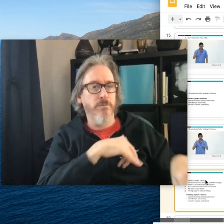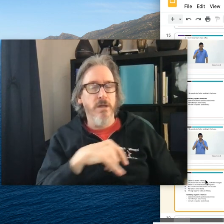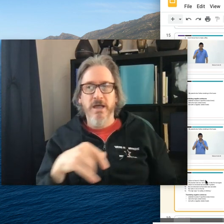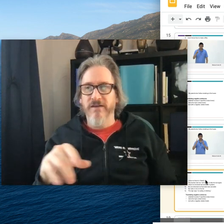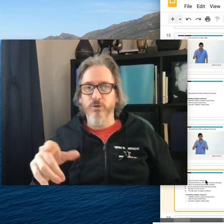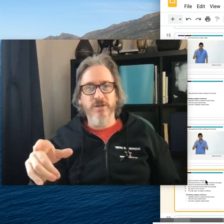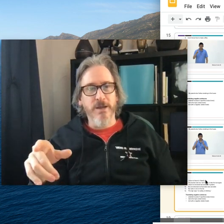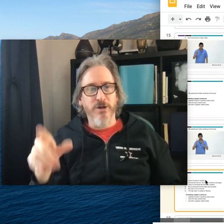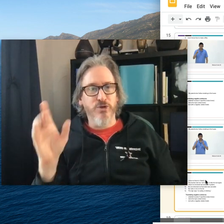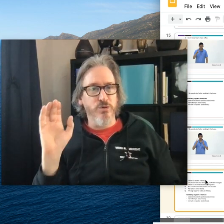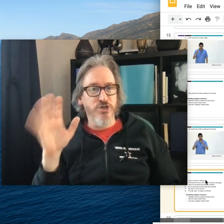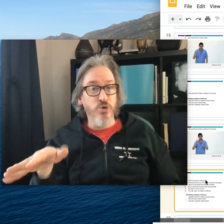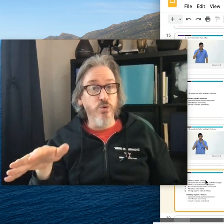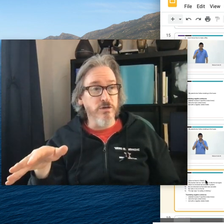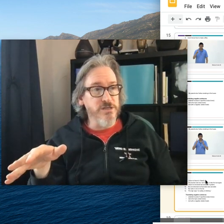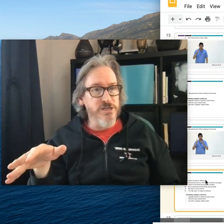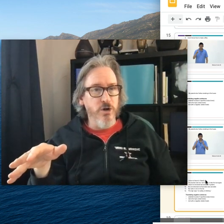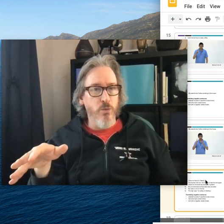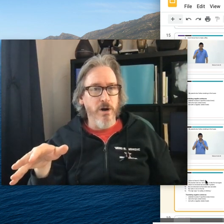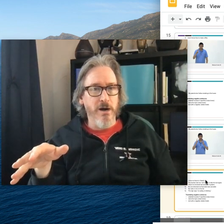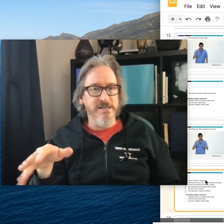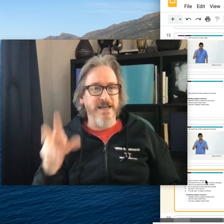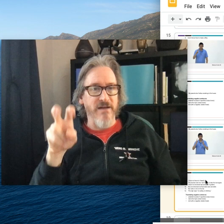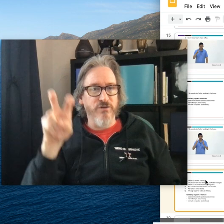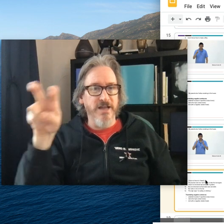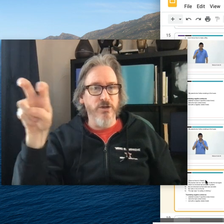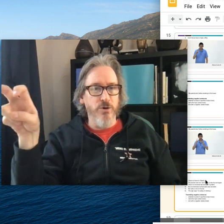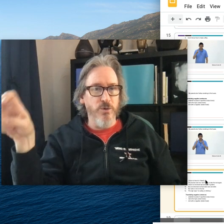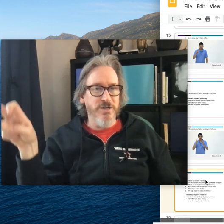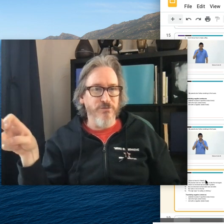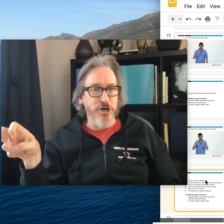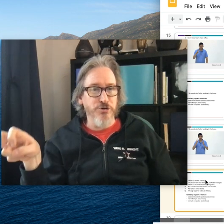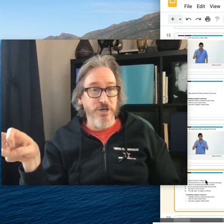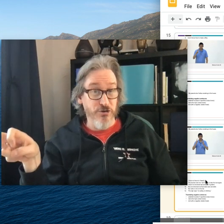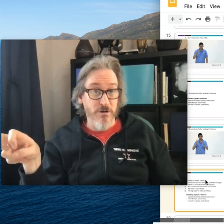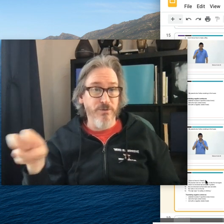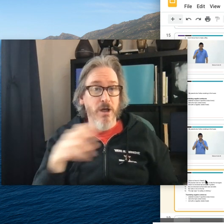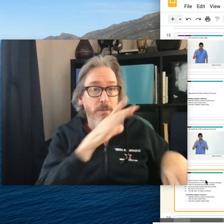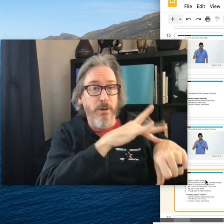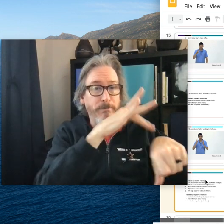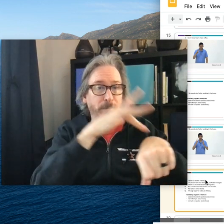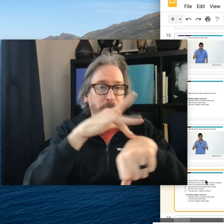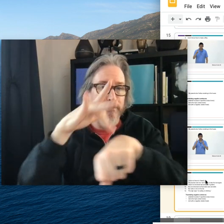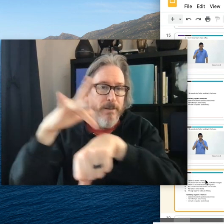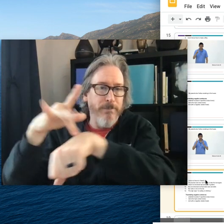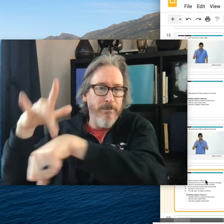there, boom. If you think about those tours where it's like every day you go to a different country in Europe,